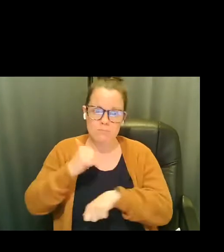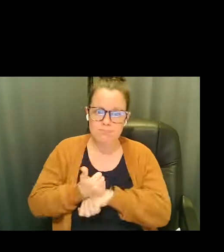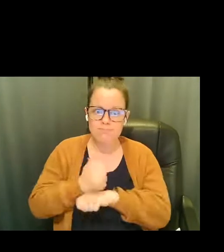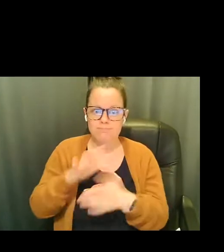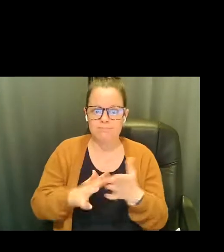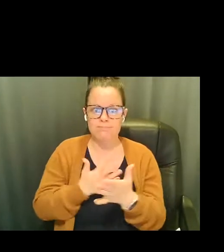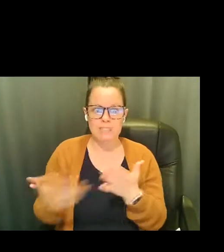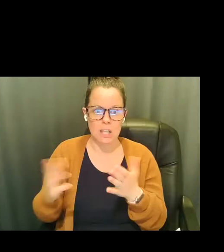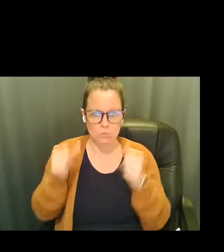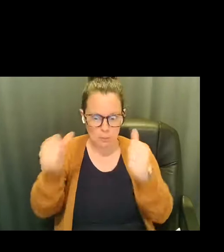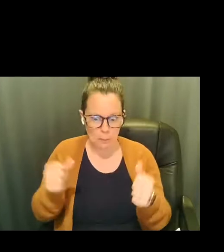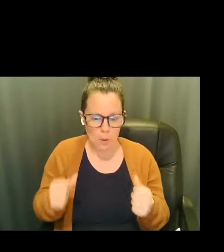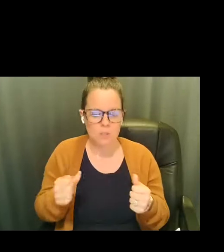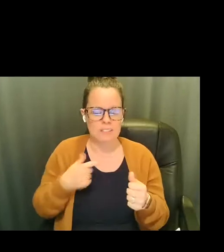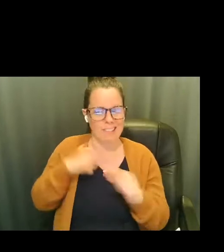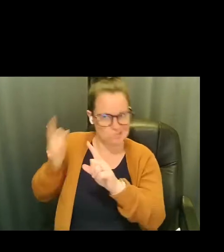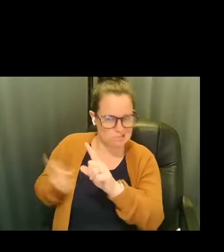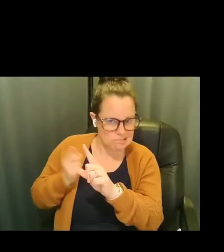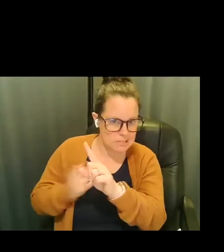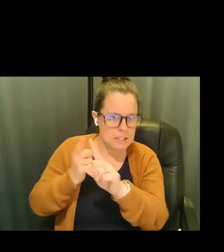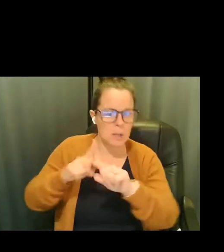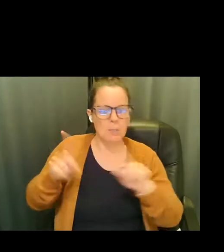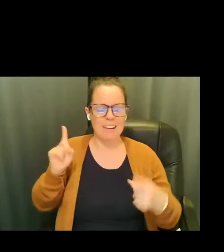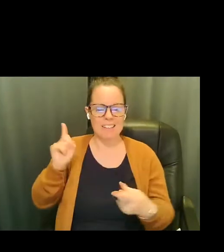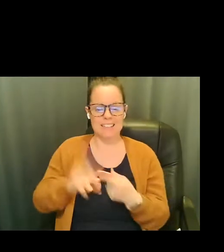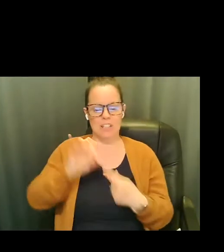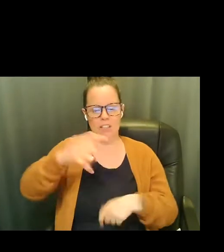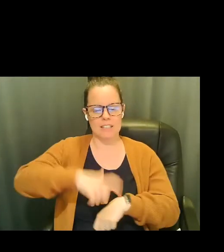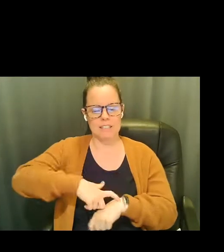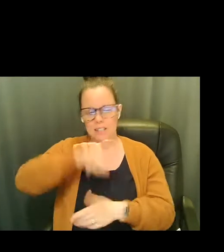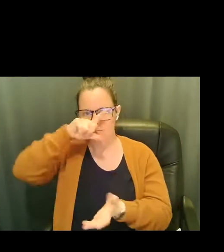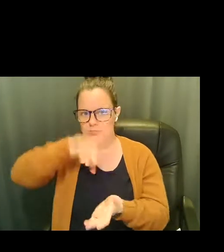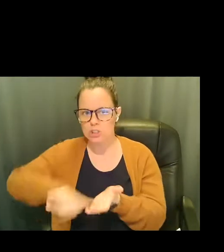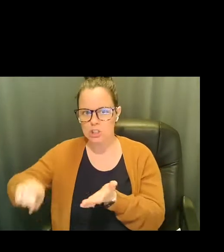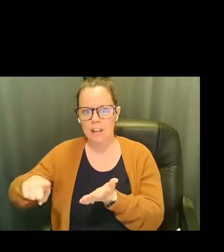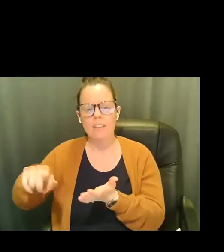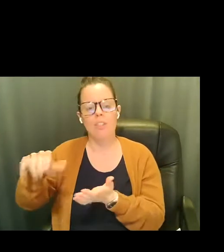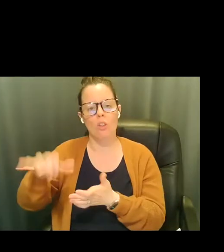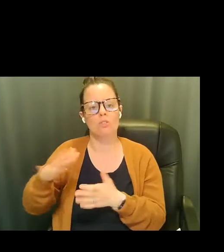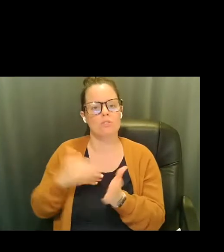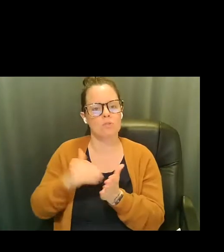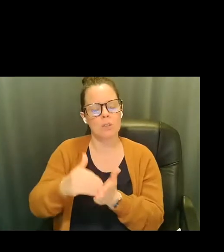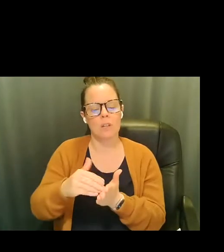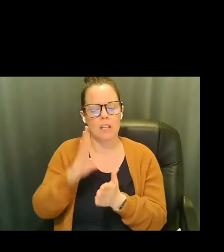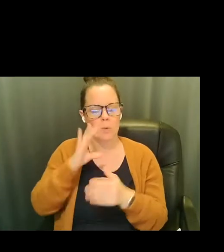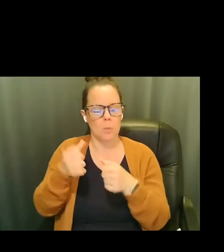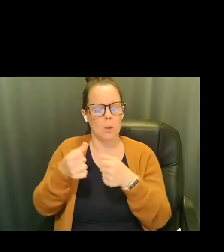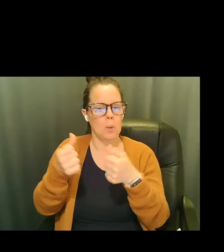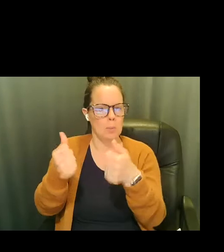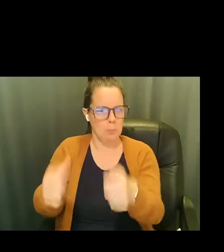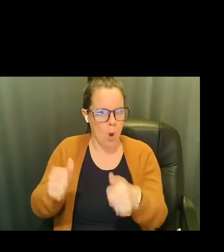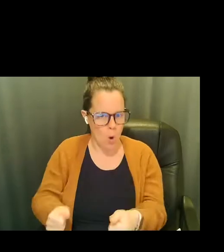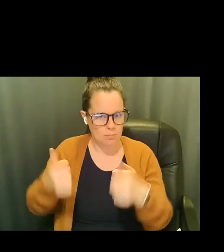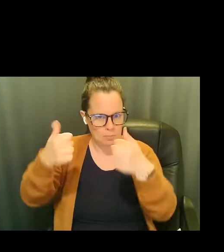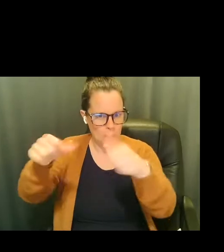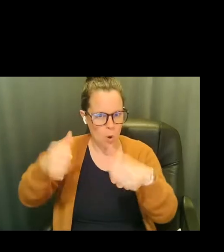and we will continue to strive for that. But until then, please check those sites frequently, and we will post links as soon as they become